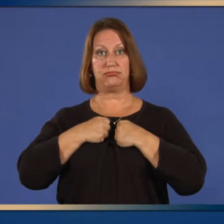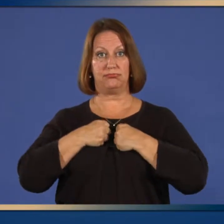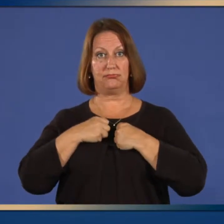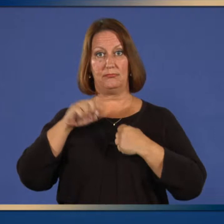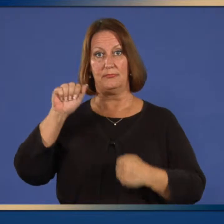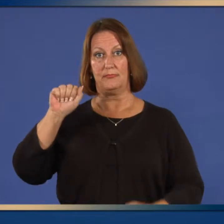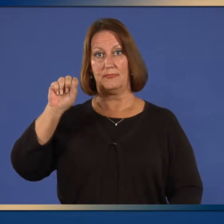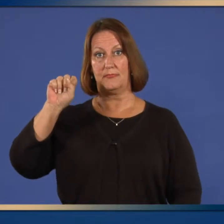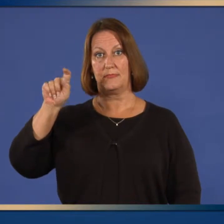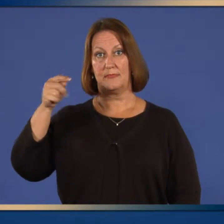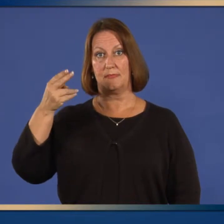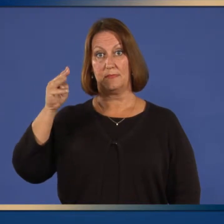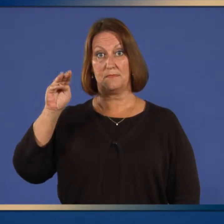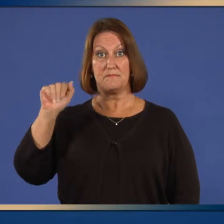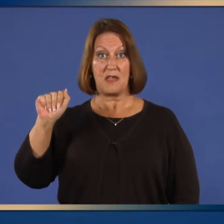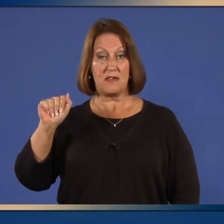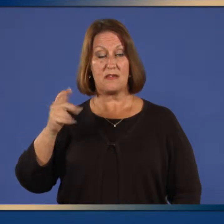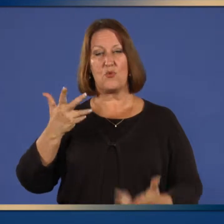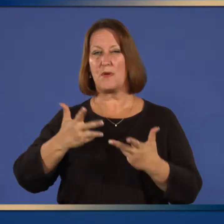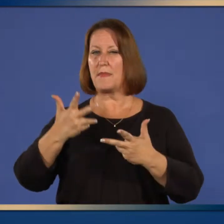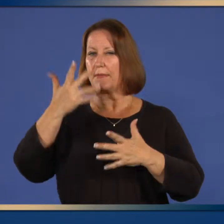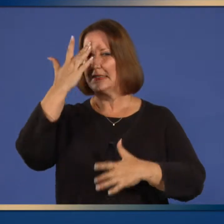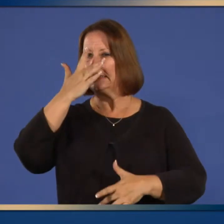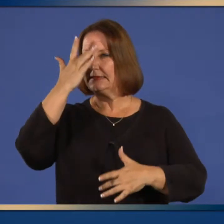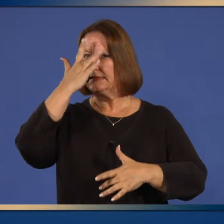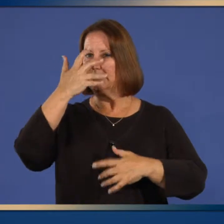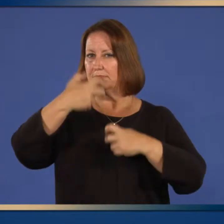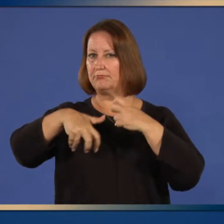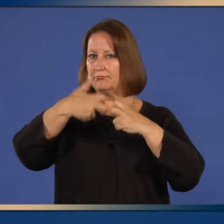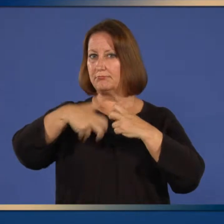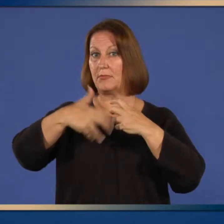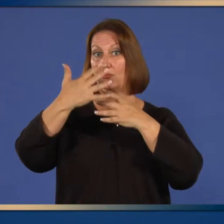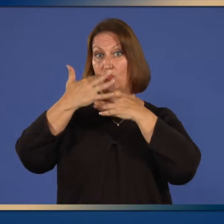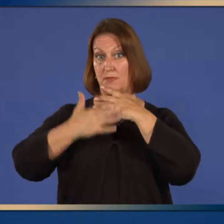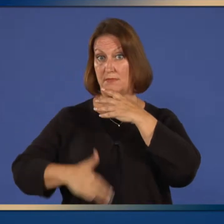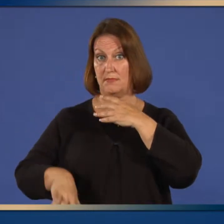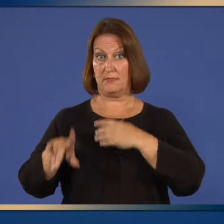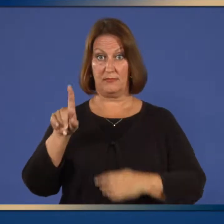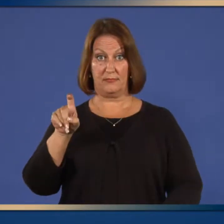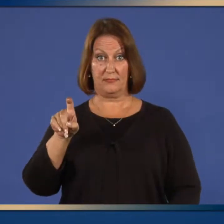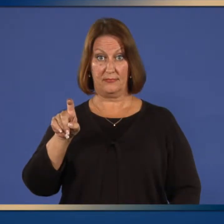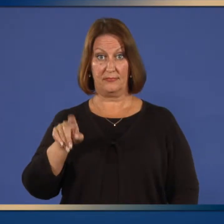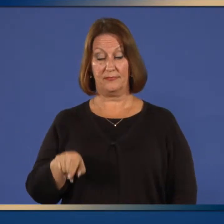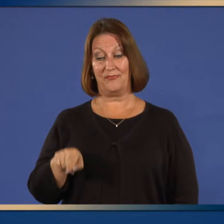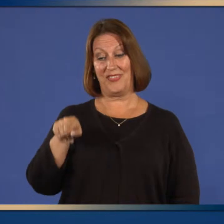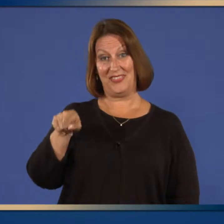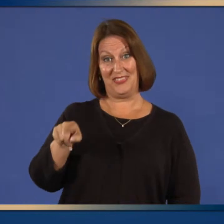disease, such as diabetes, asthma, or a blood disorder?